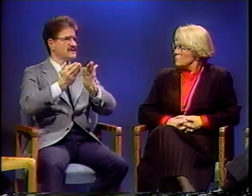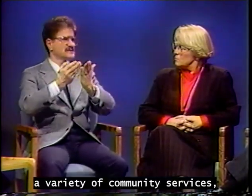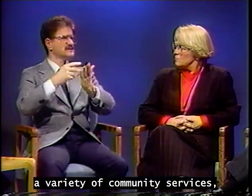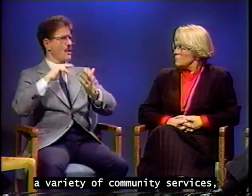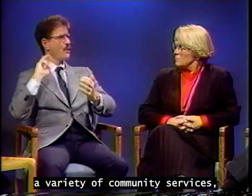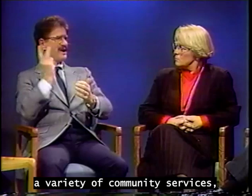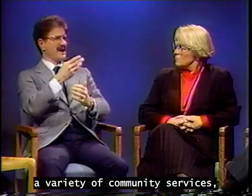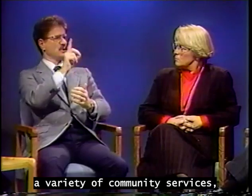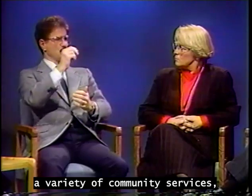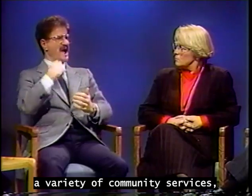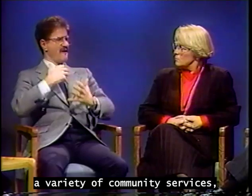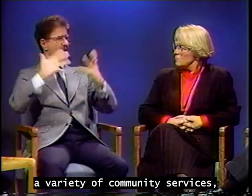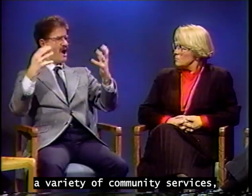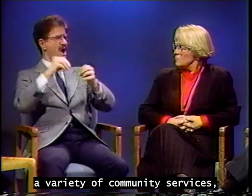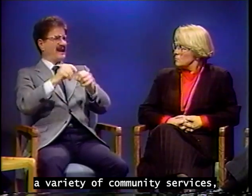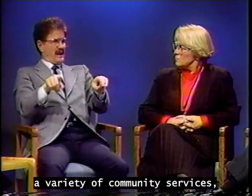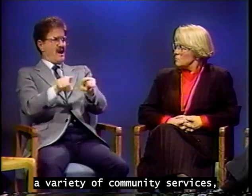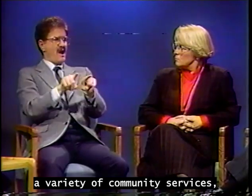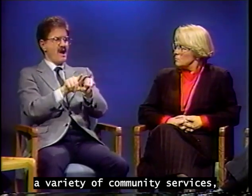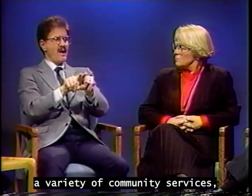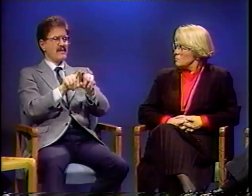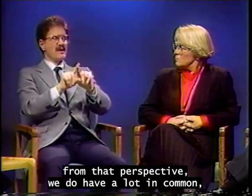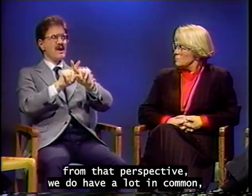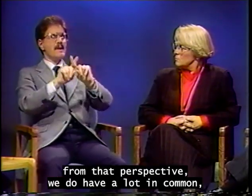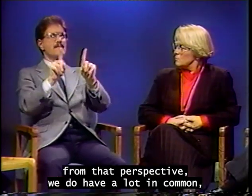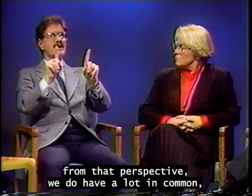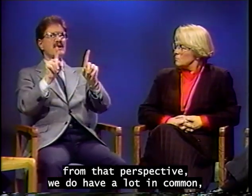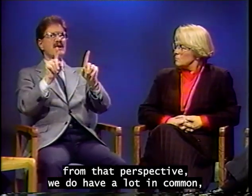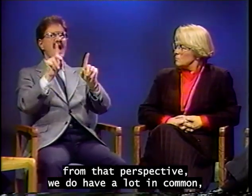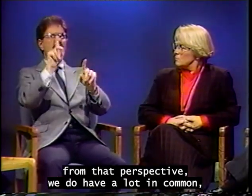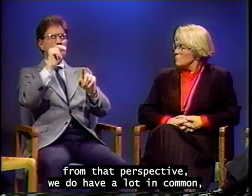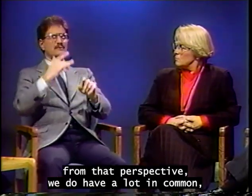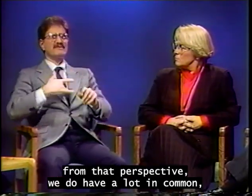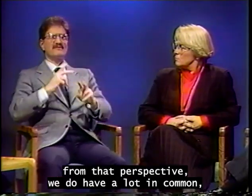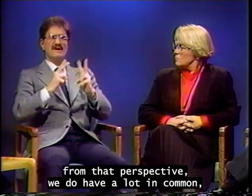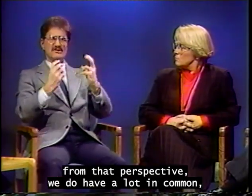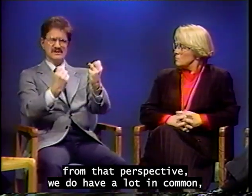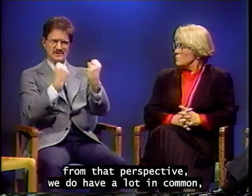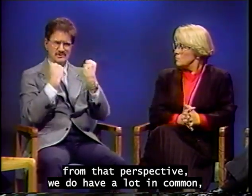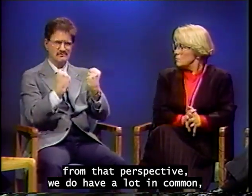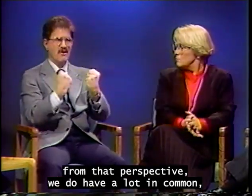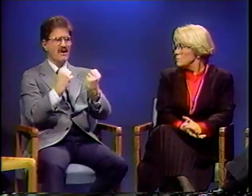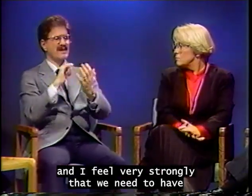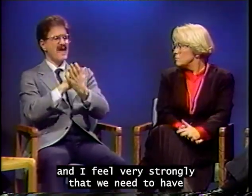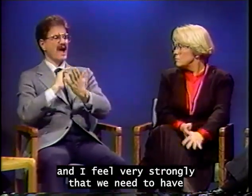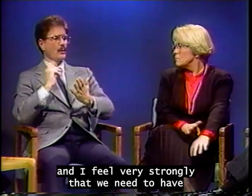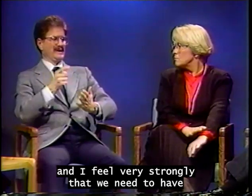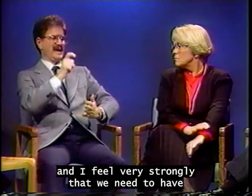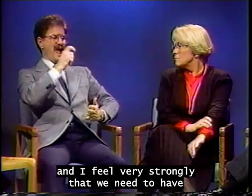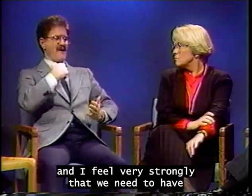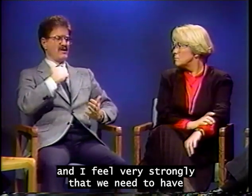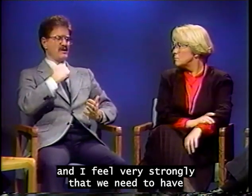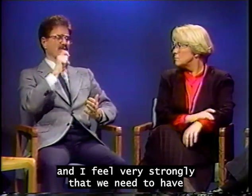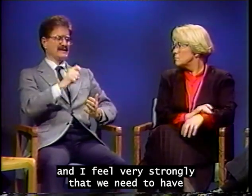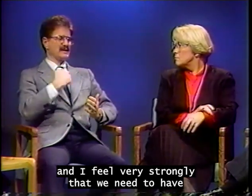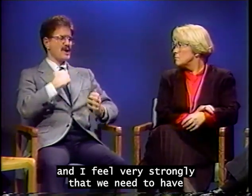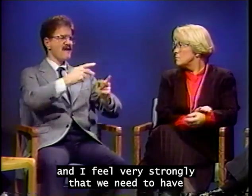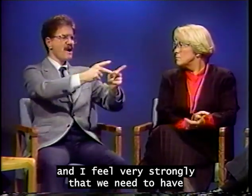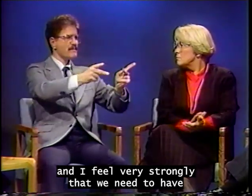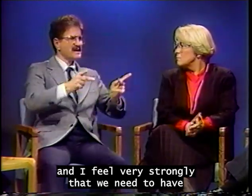a variety of community services, from that perspective, we do have a lot in common. And I feel very strongly that we need